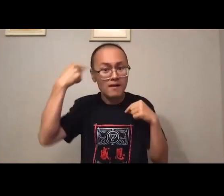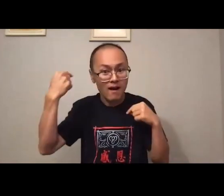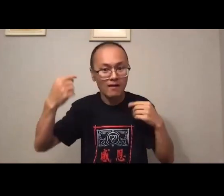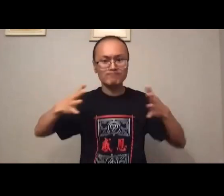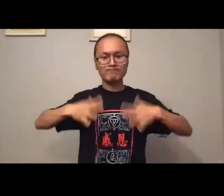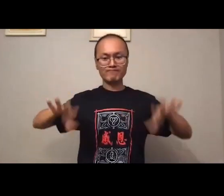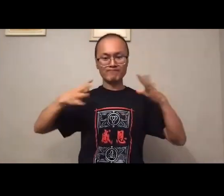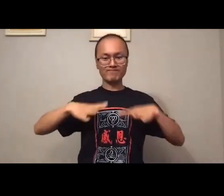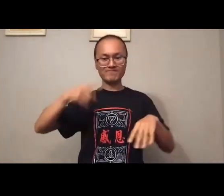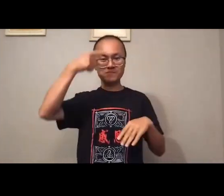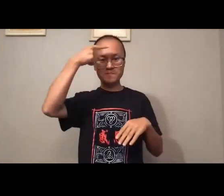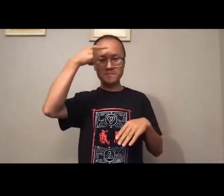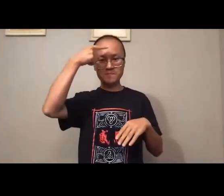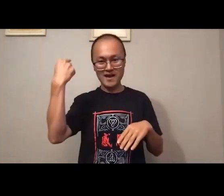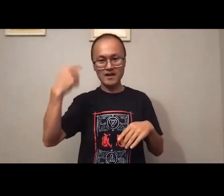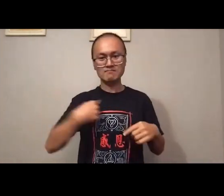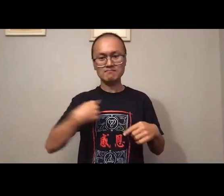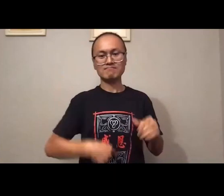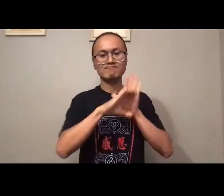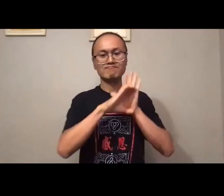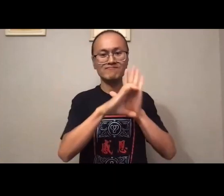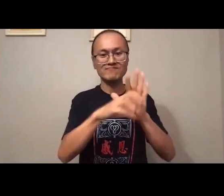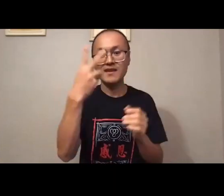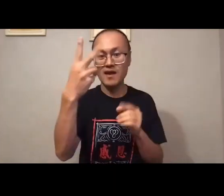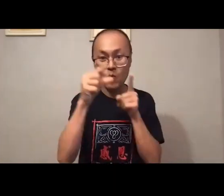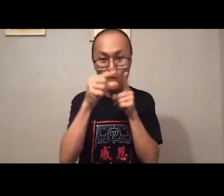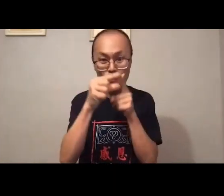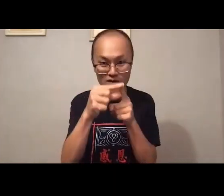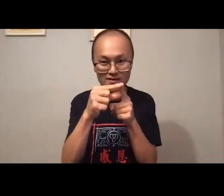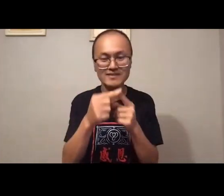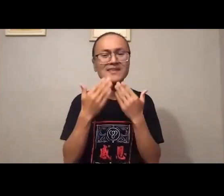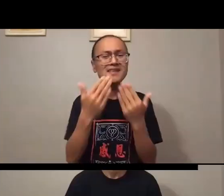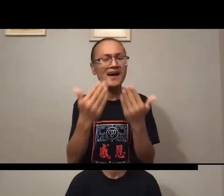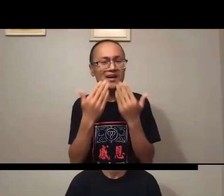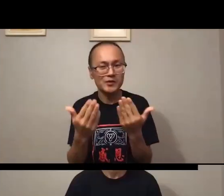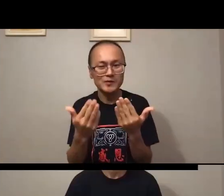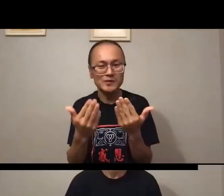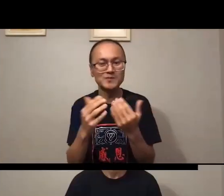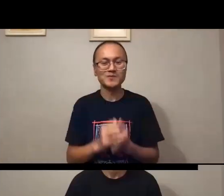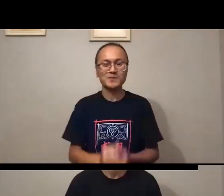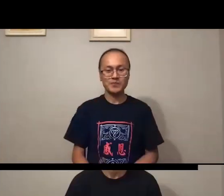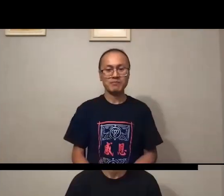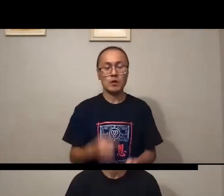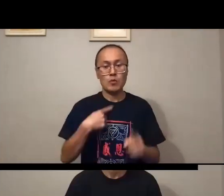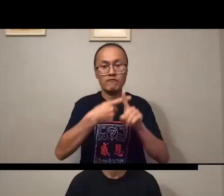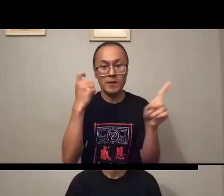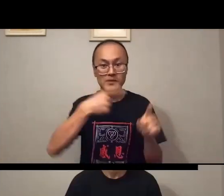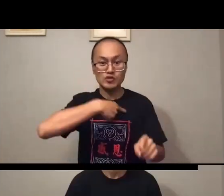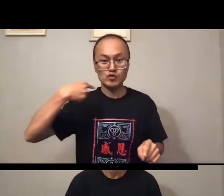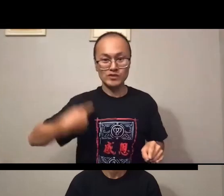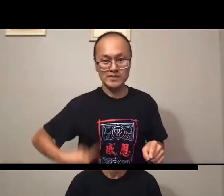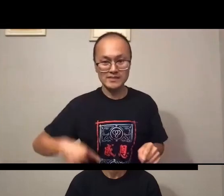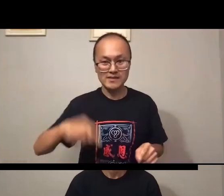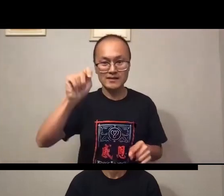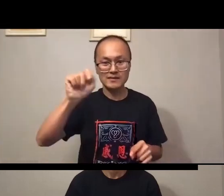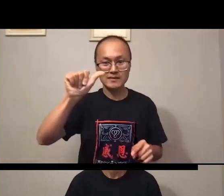I've got black hair. I am wearing glasses. I am wearing a black shirt with the word that says thankful on